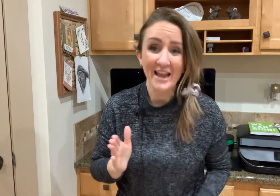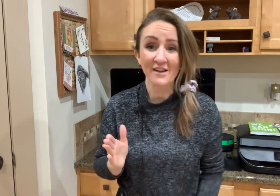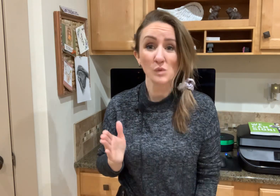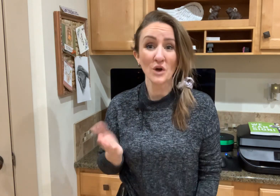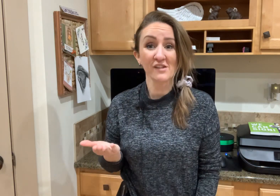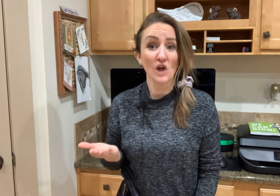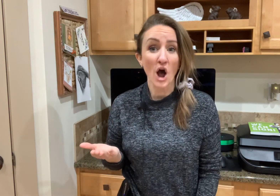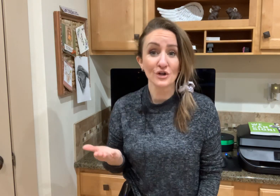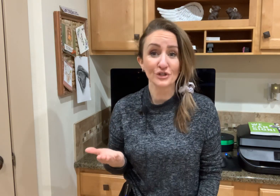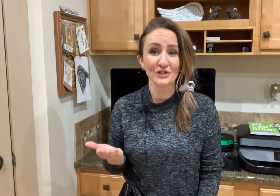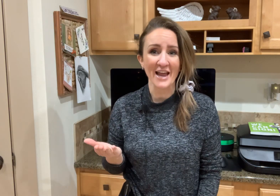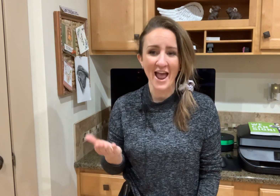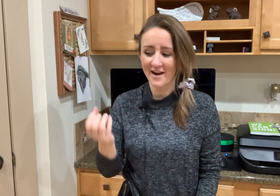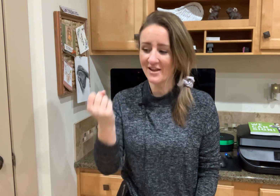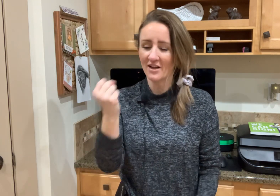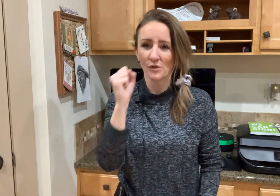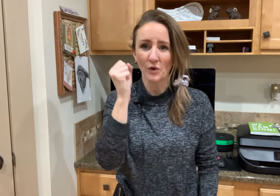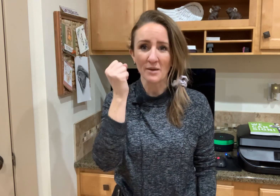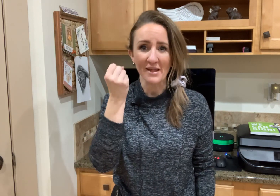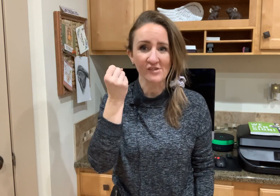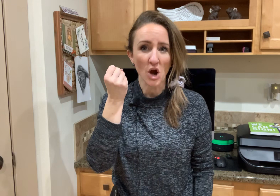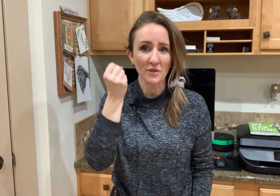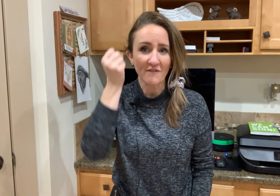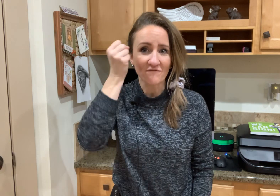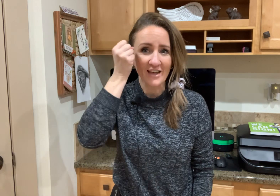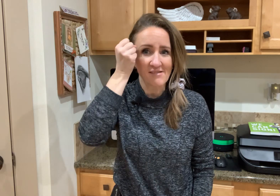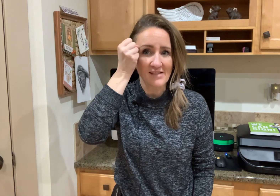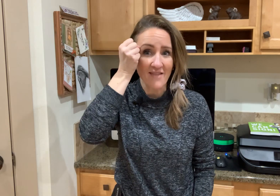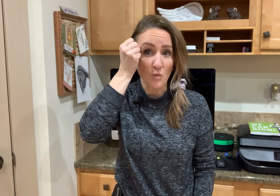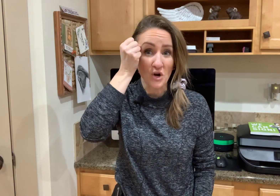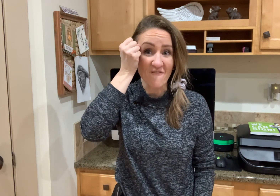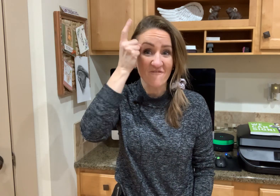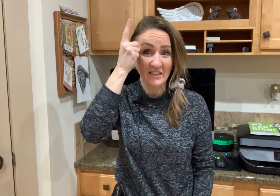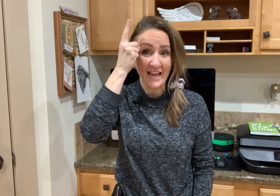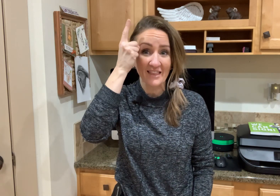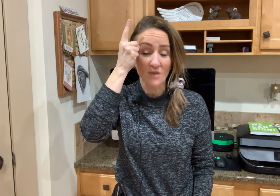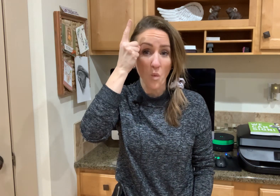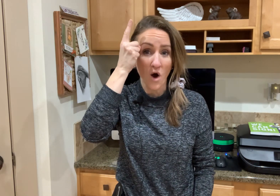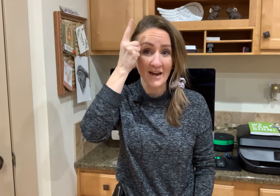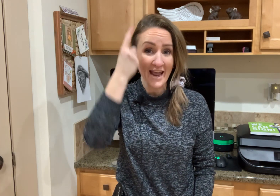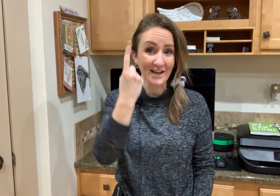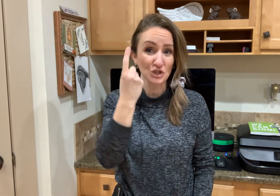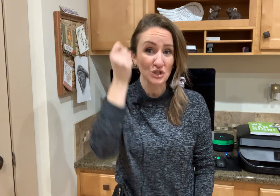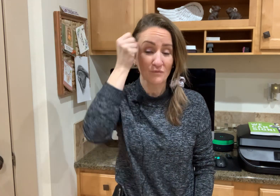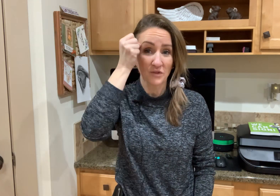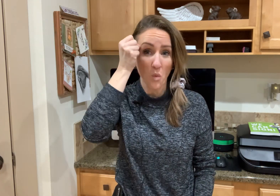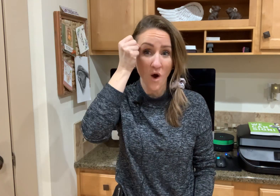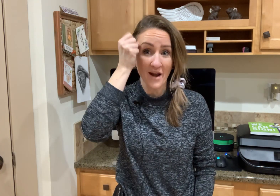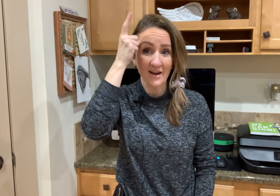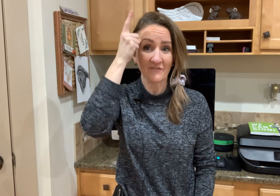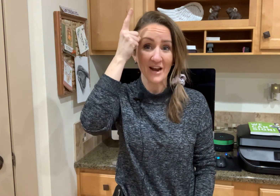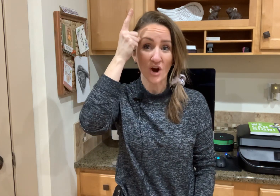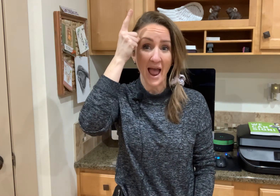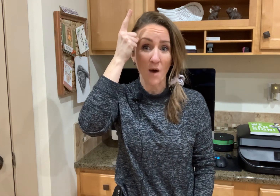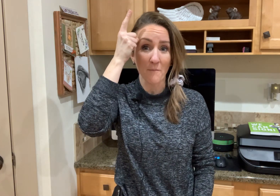Next one is understand. So we're going to start with the fist, and then we're going to flick the one finger out,